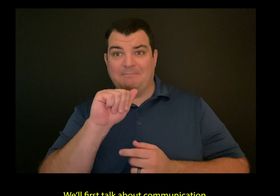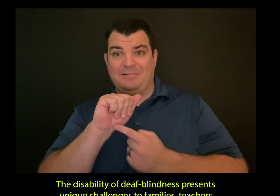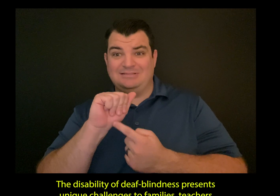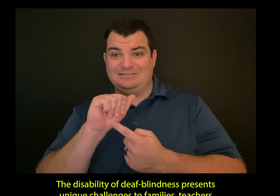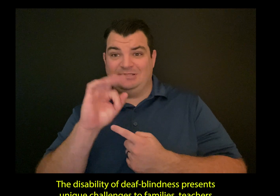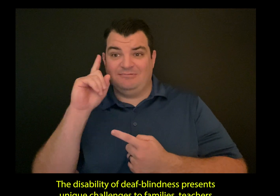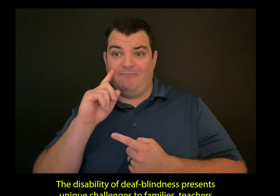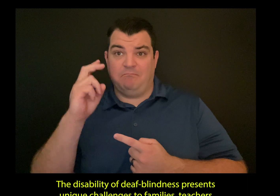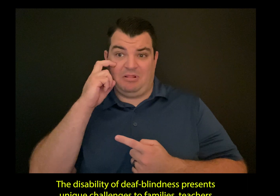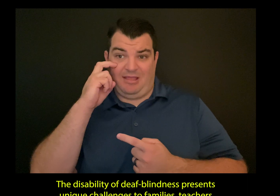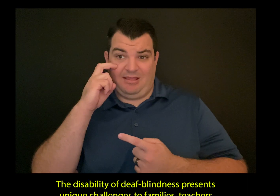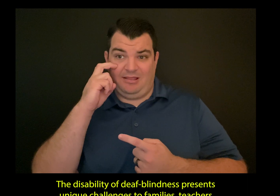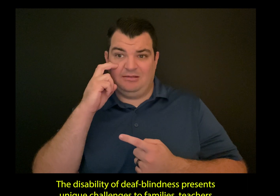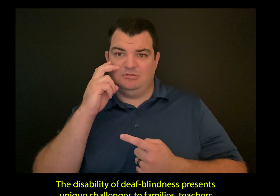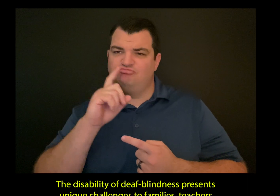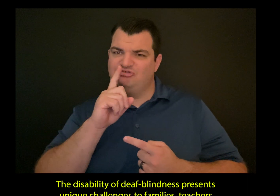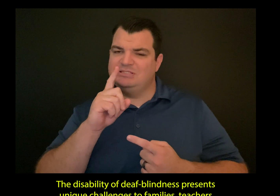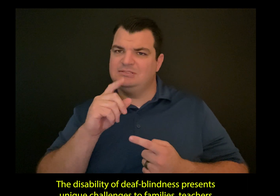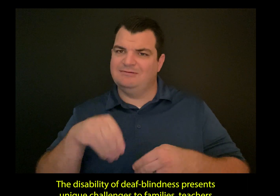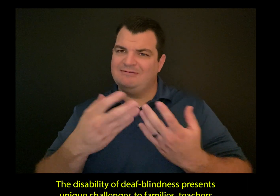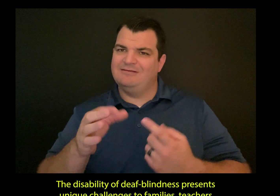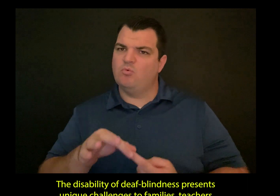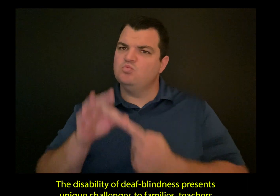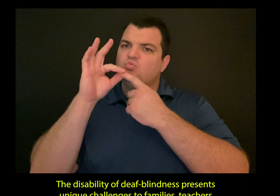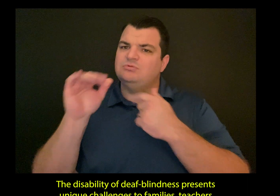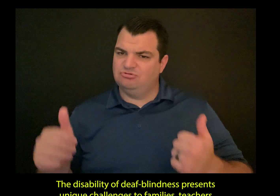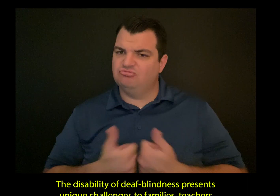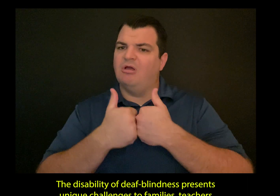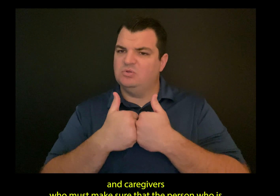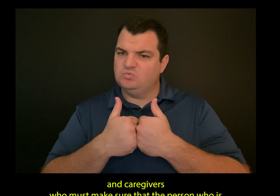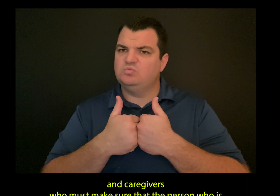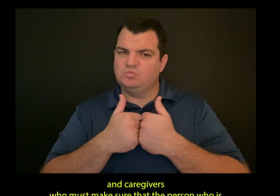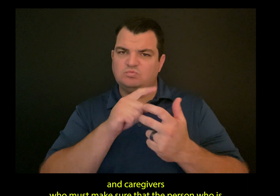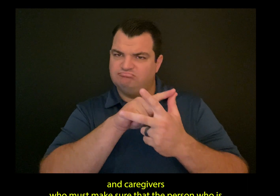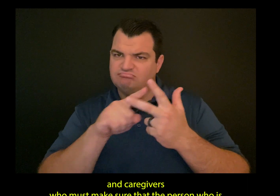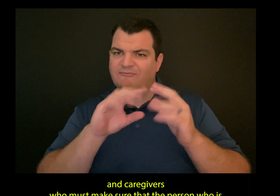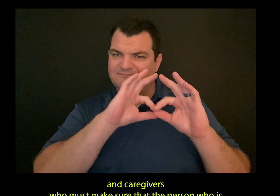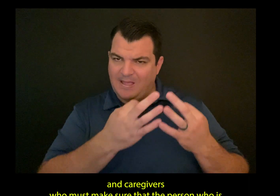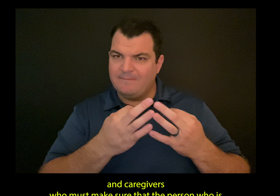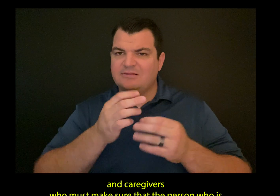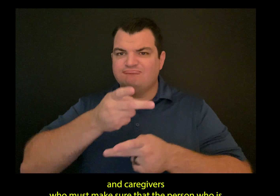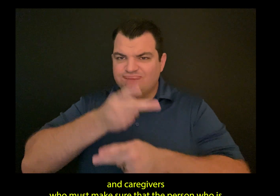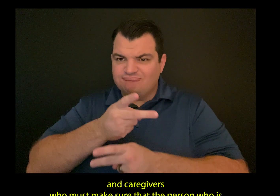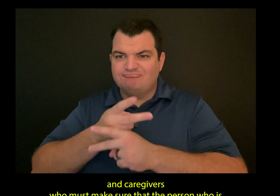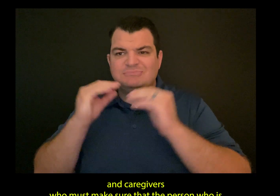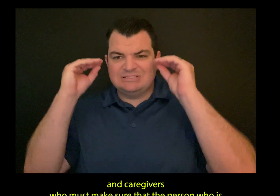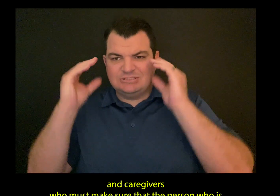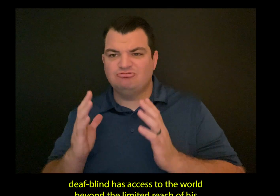The disability of deafblindness presents unique challenges to families, teachers, and caregivers who must make sure that the person who is